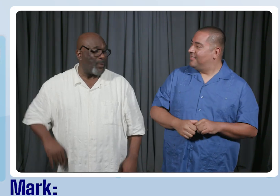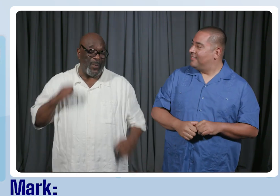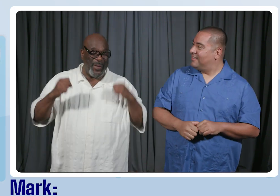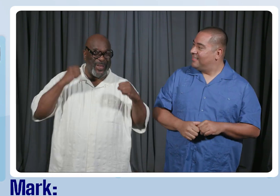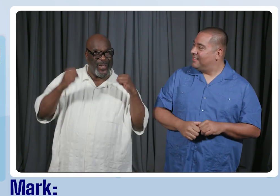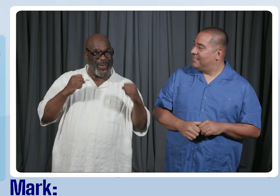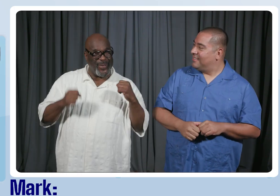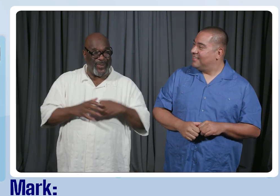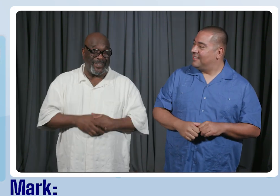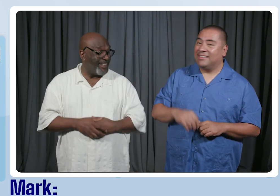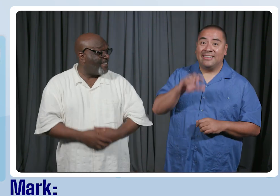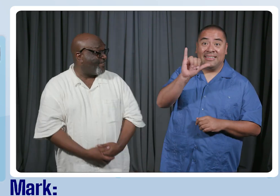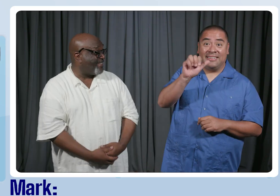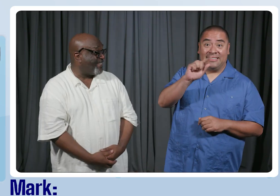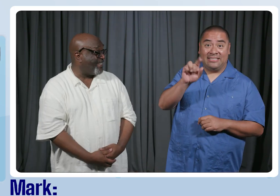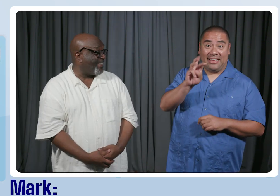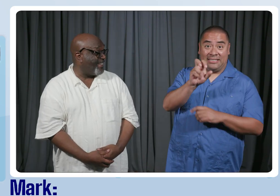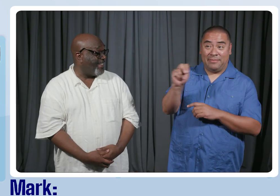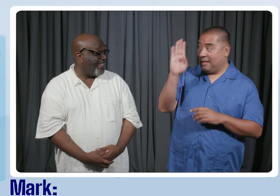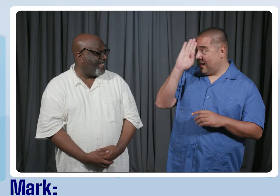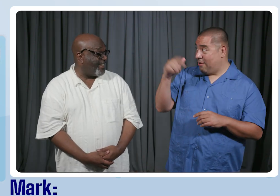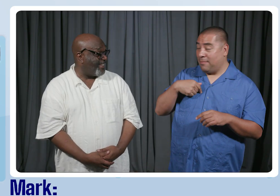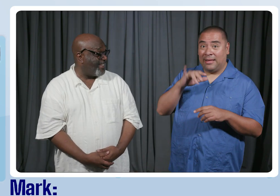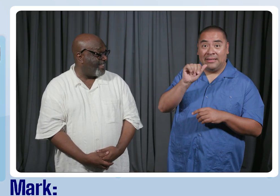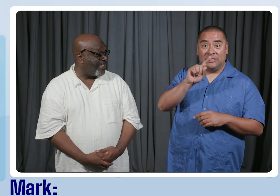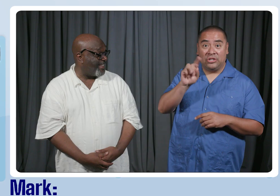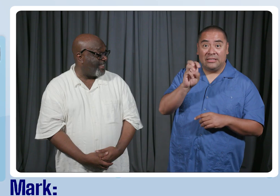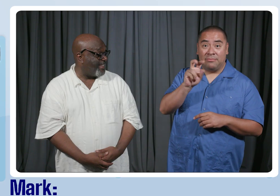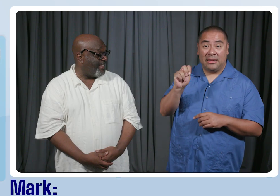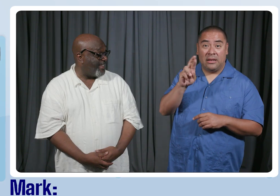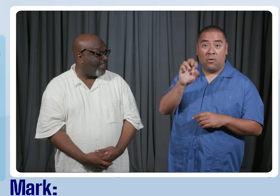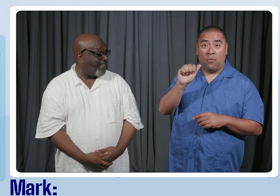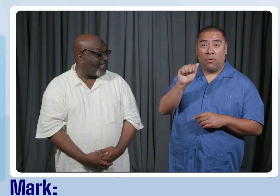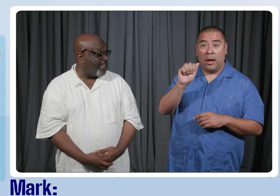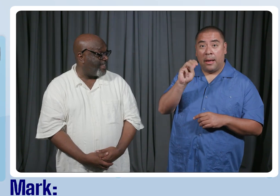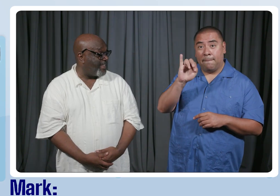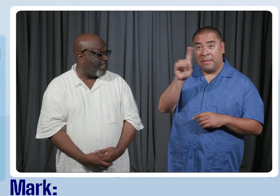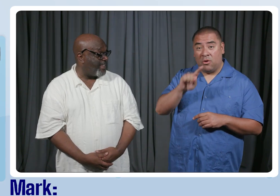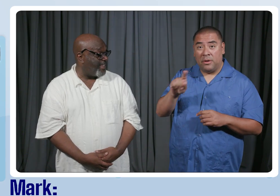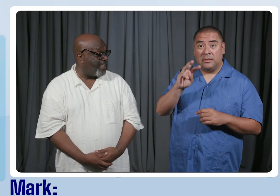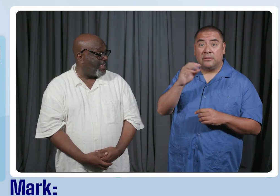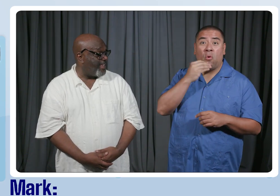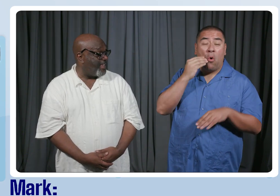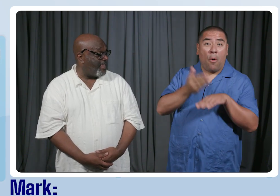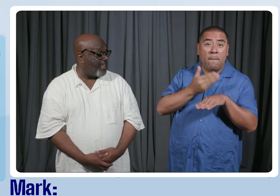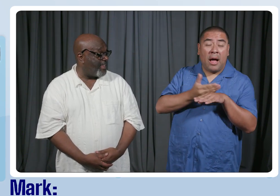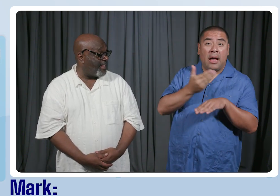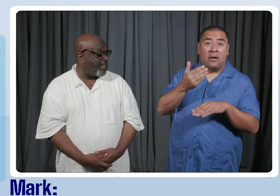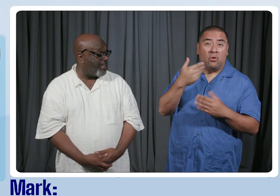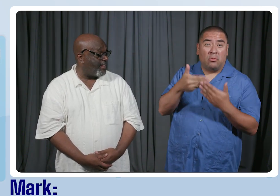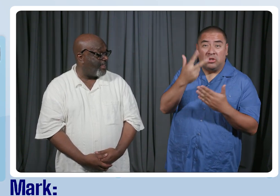Woohoo! Hi, I'm Yazmeen Ramirez, and I've been with HomeMod for almost 3 years, and I'm a disability specialist